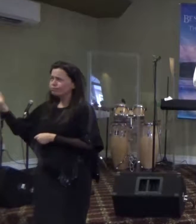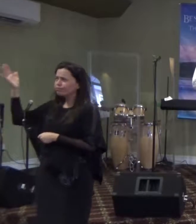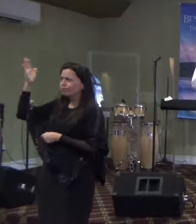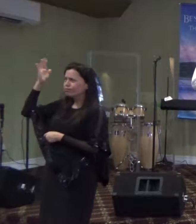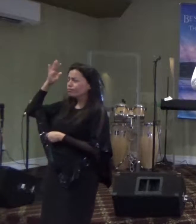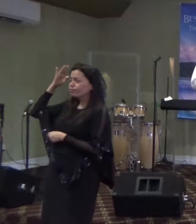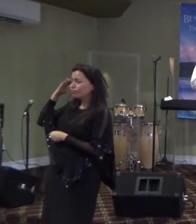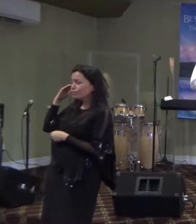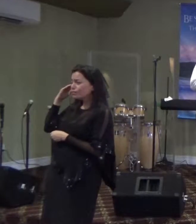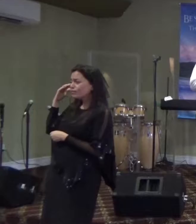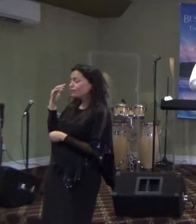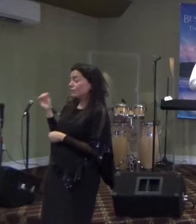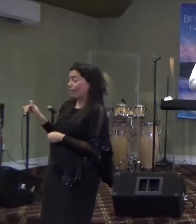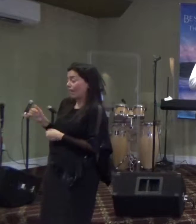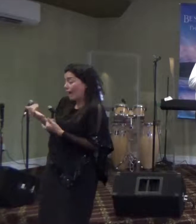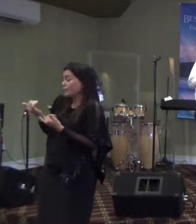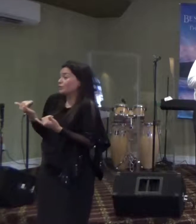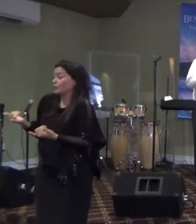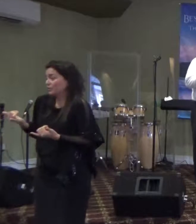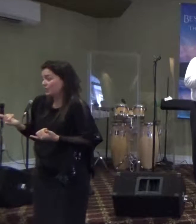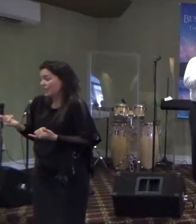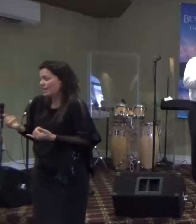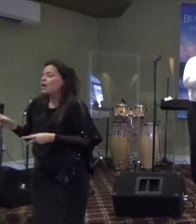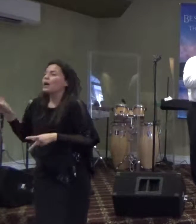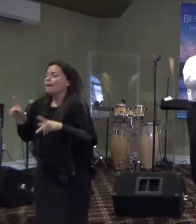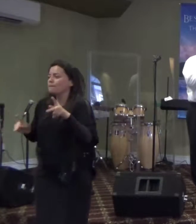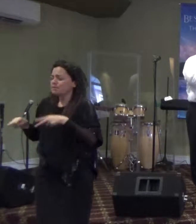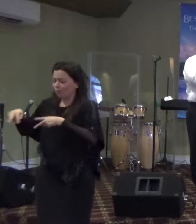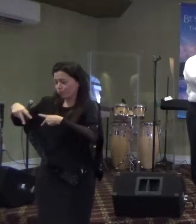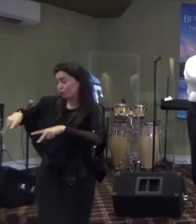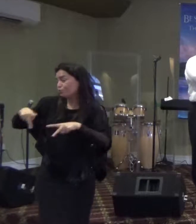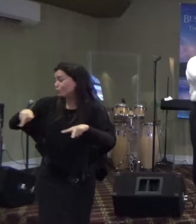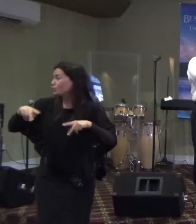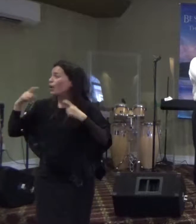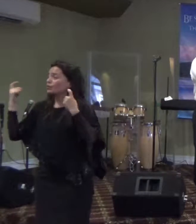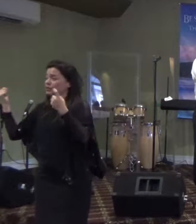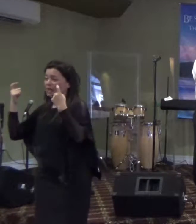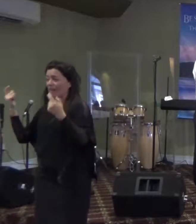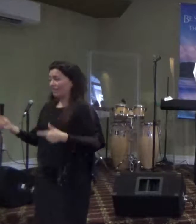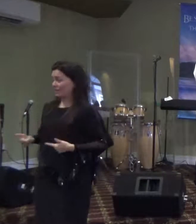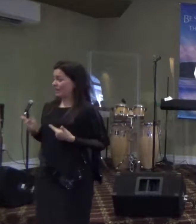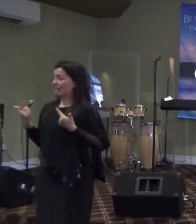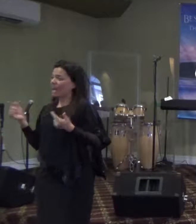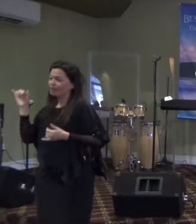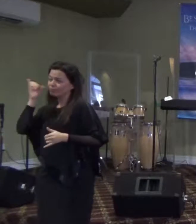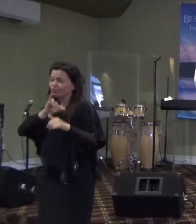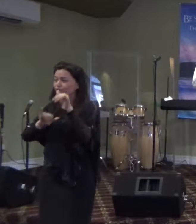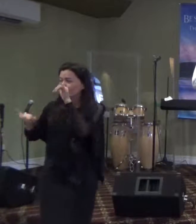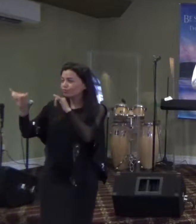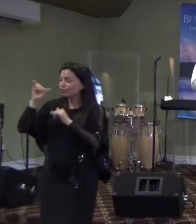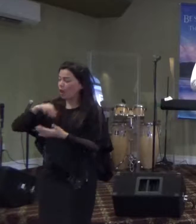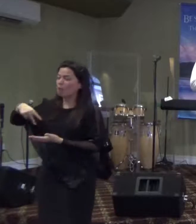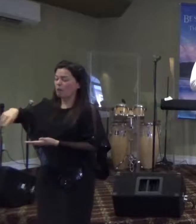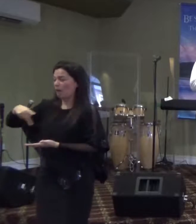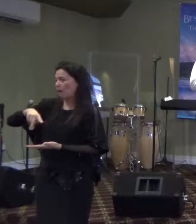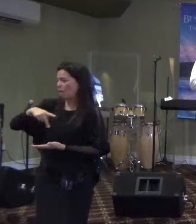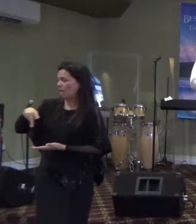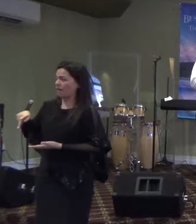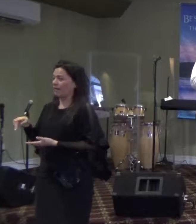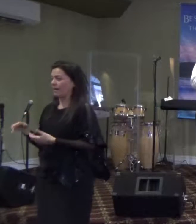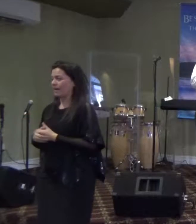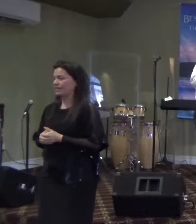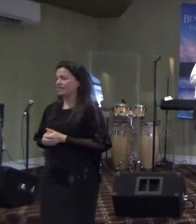into marriage. Asimismo como en los días de Lot. So likewise in the days of Lot, Comían, bebían,